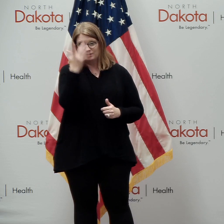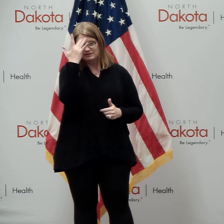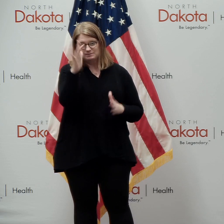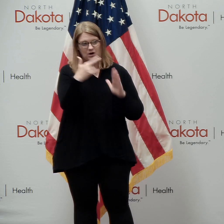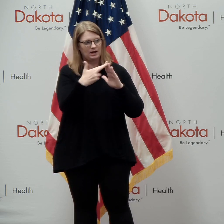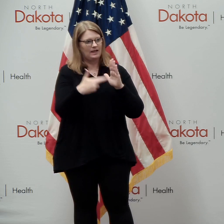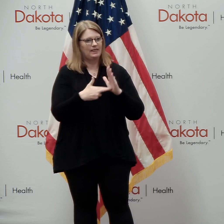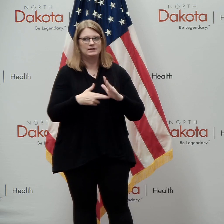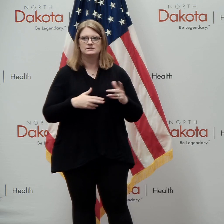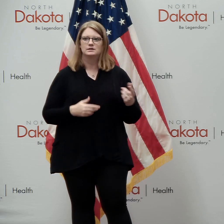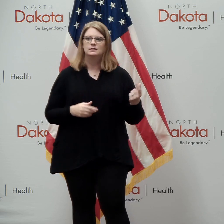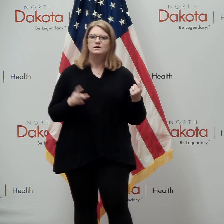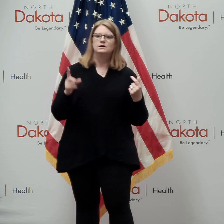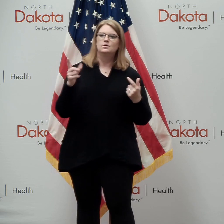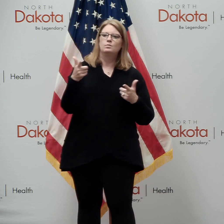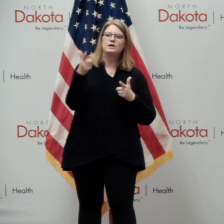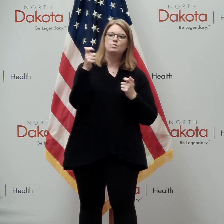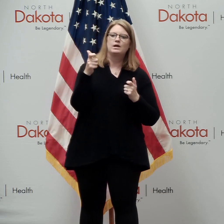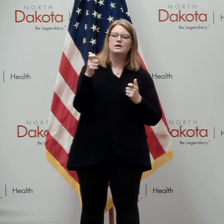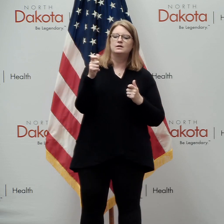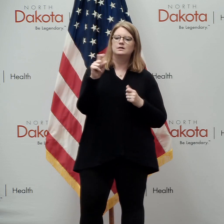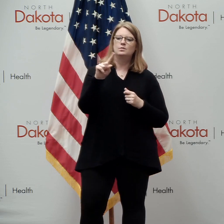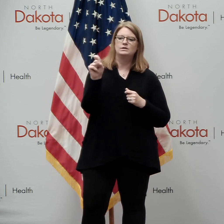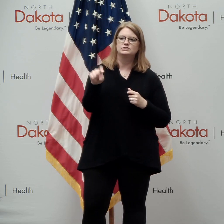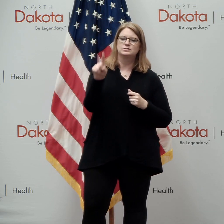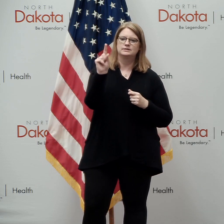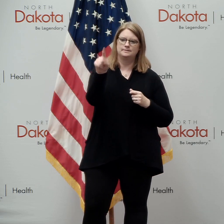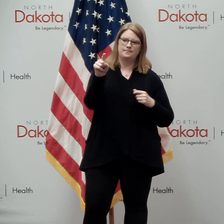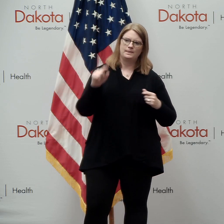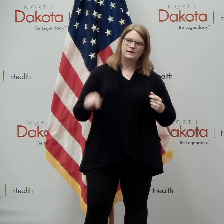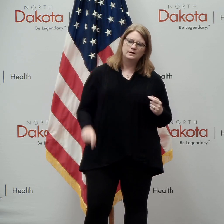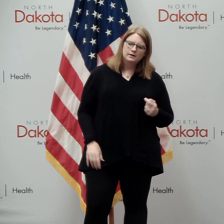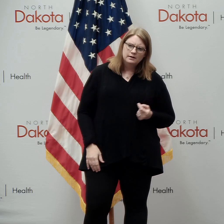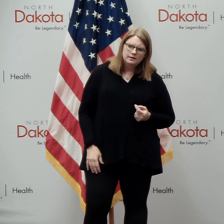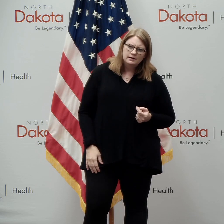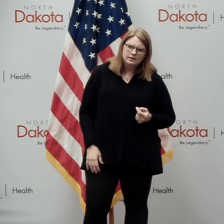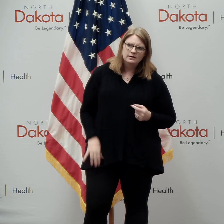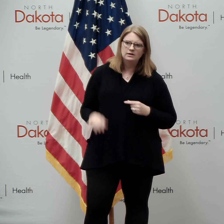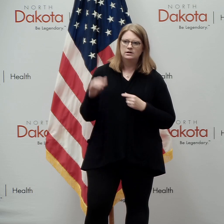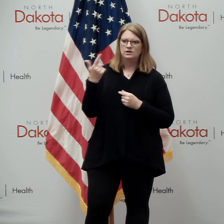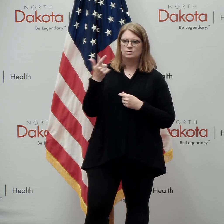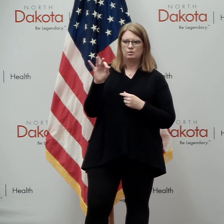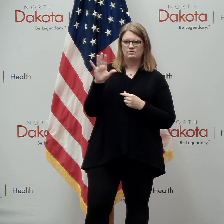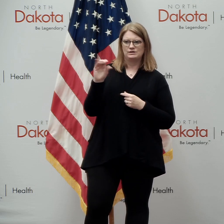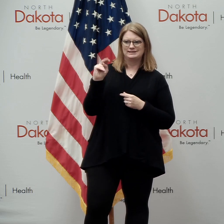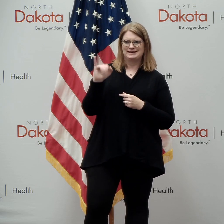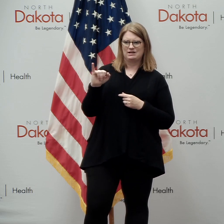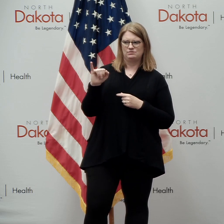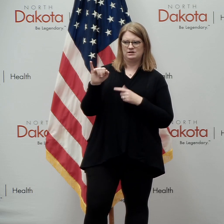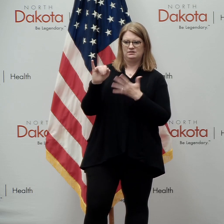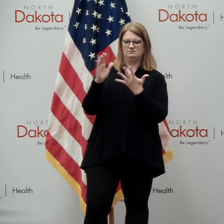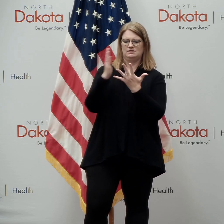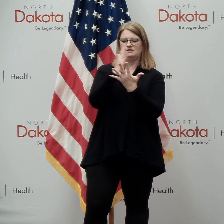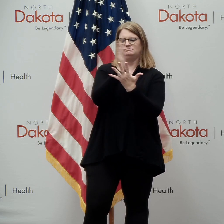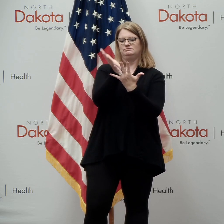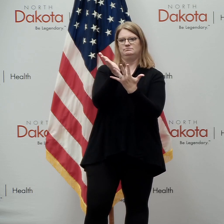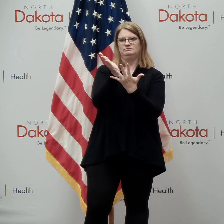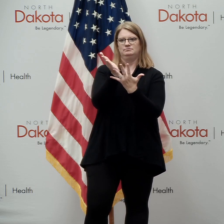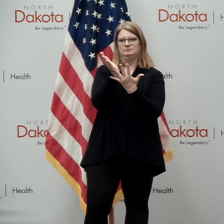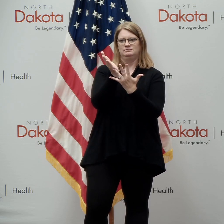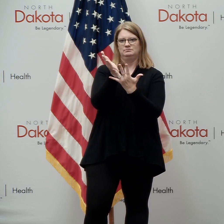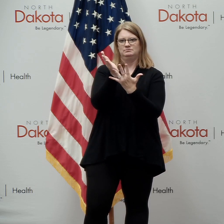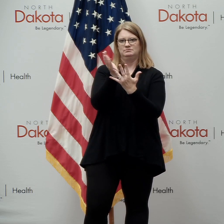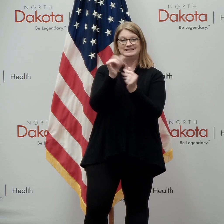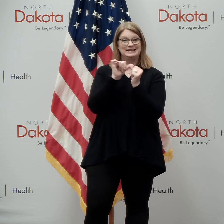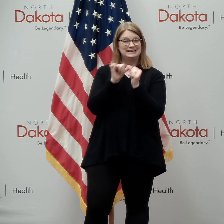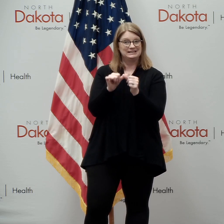guidelines. One quick follow-up there. You moved like Grand Forks County to the yellow. How long is that in effect,